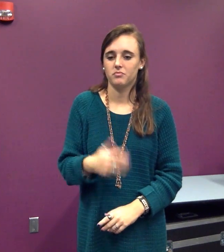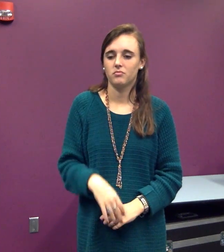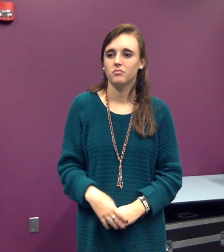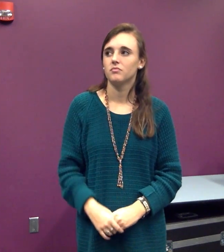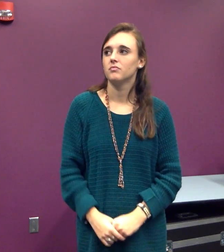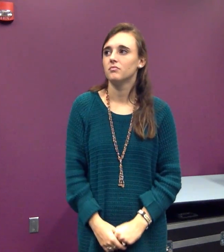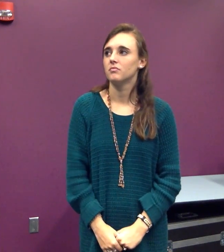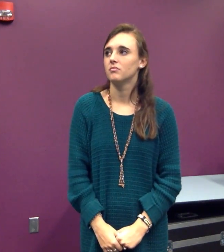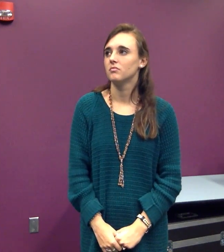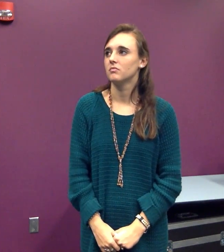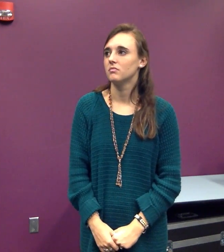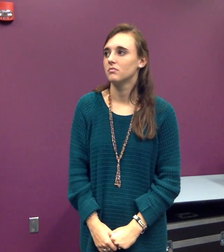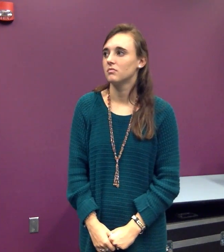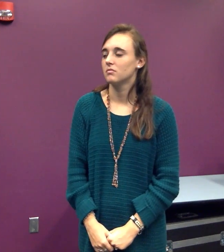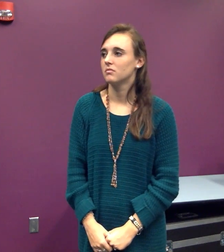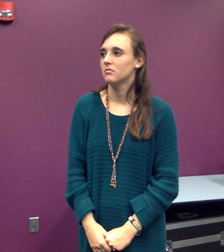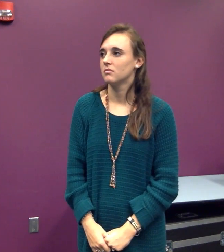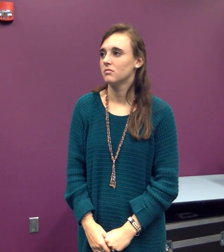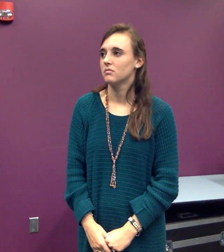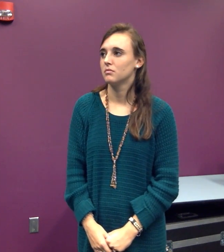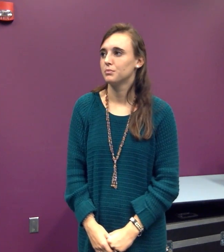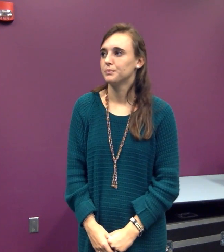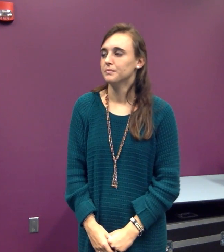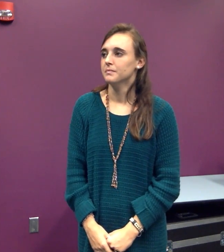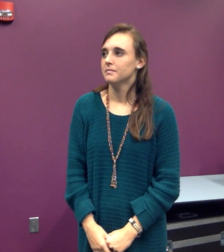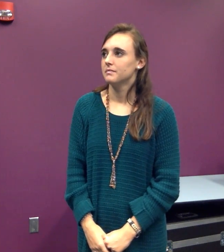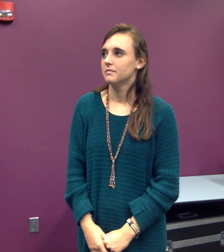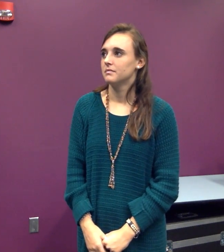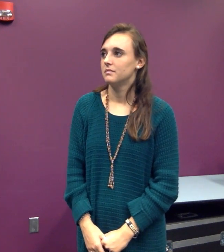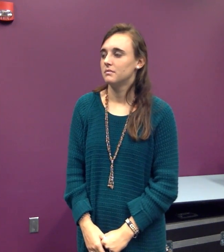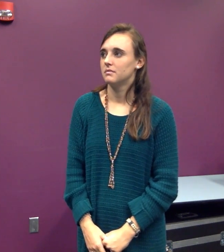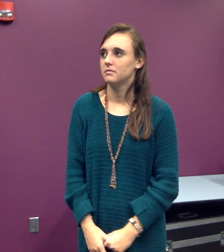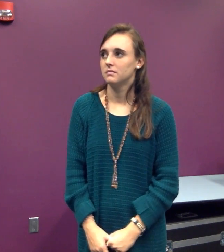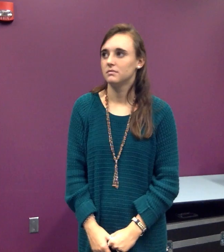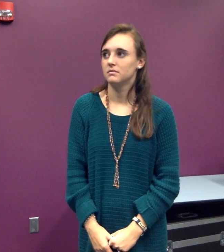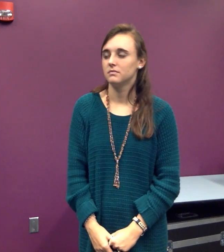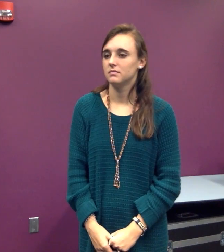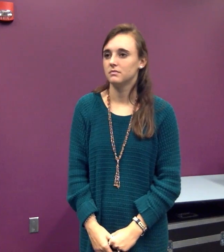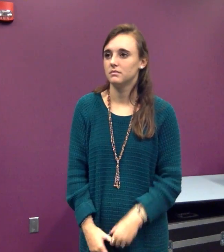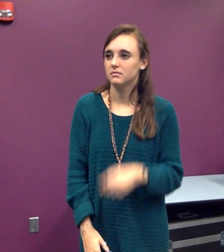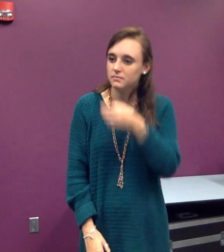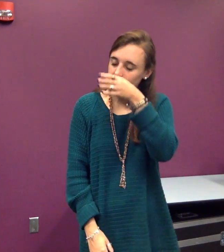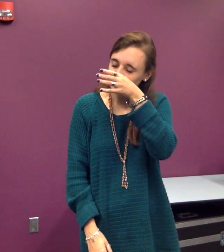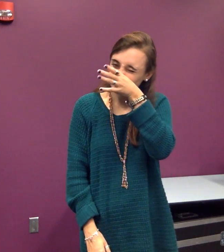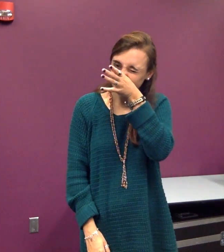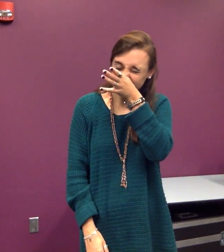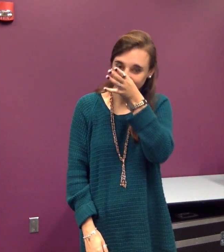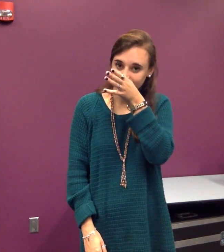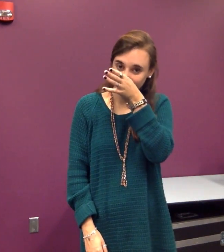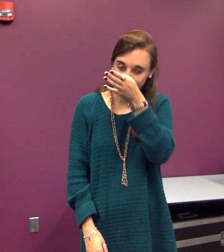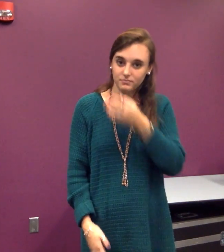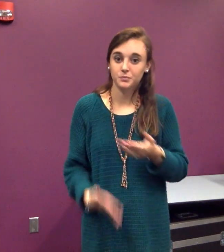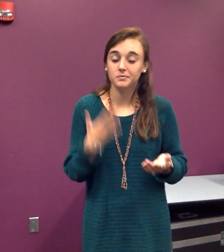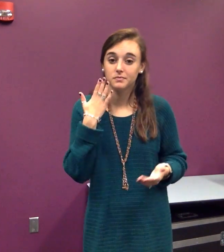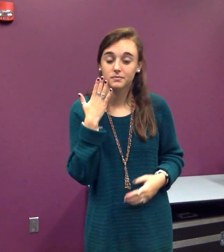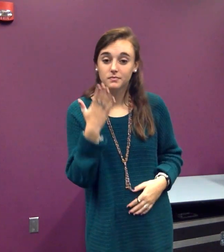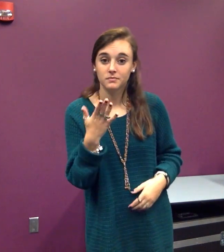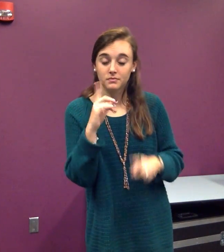Do I have to make like the building idea first to get it? Good questions are coming, please. Do I have to